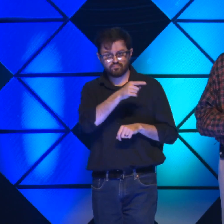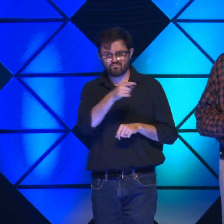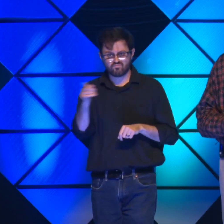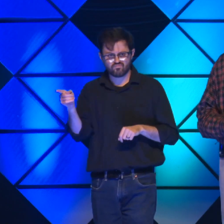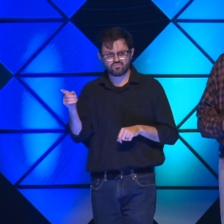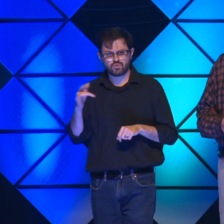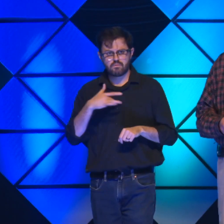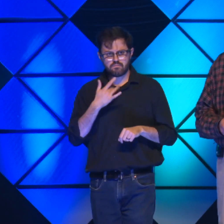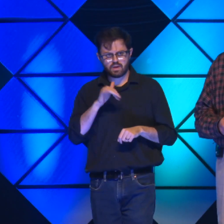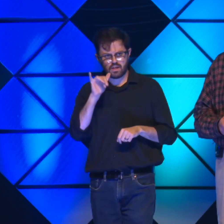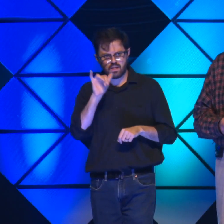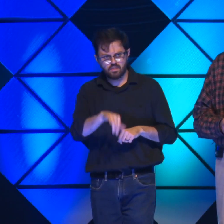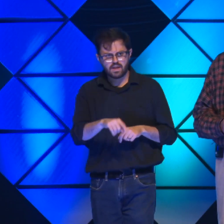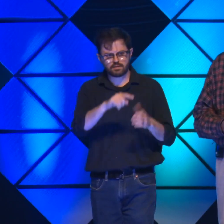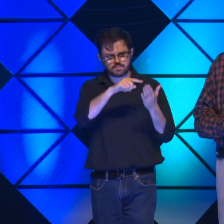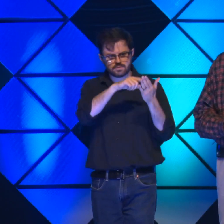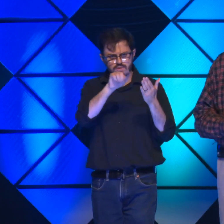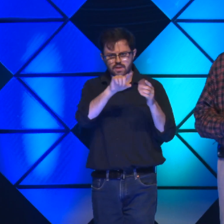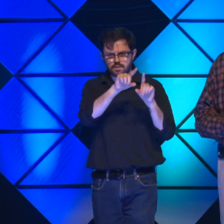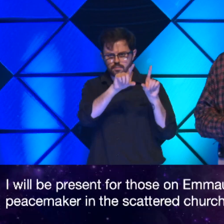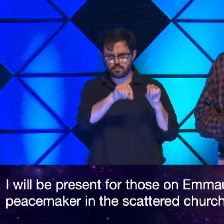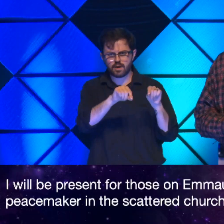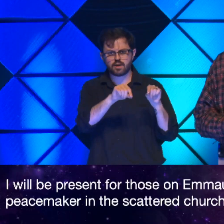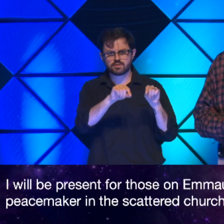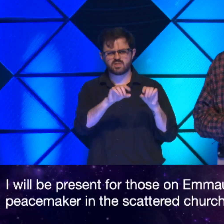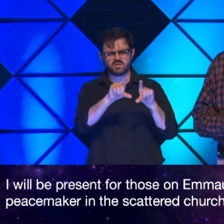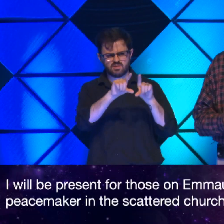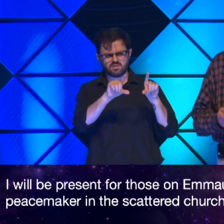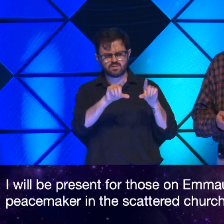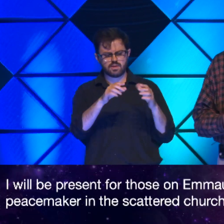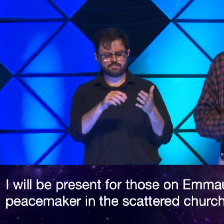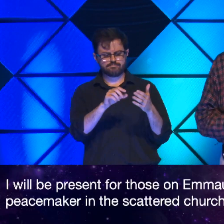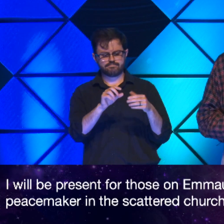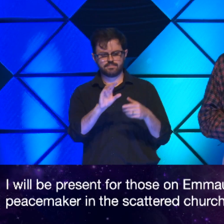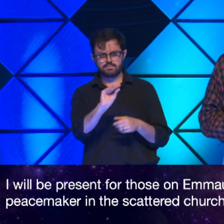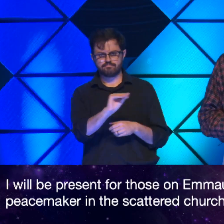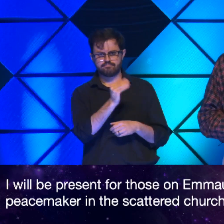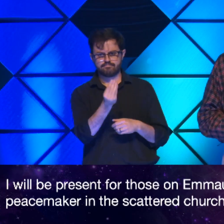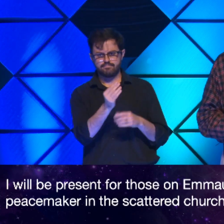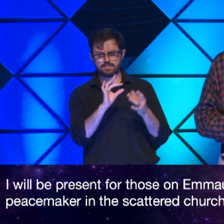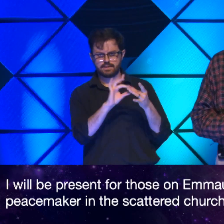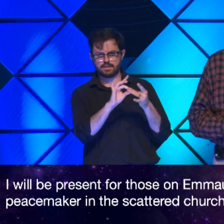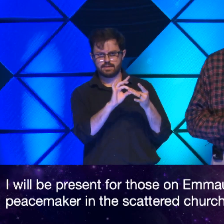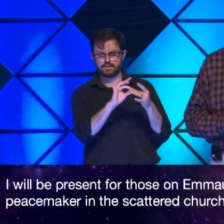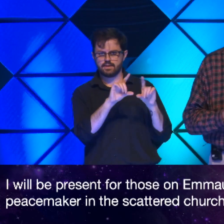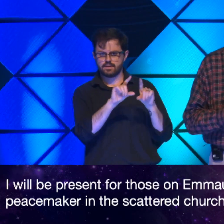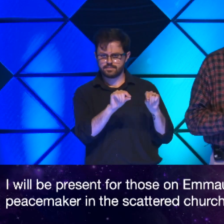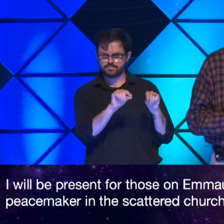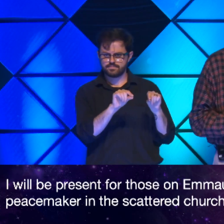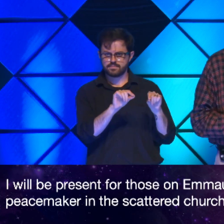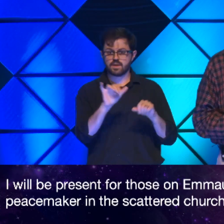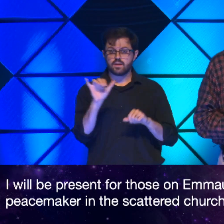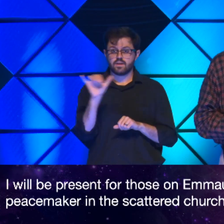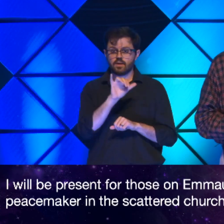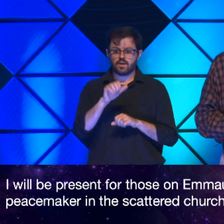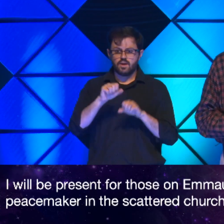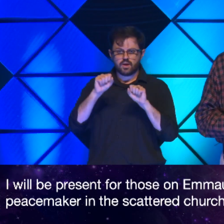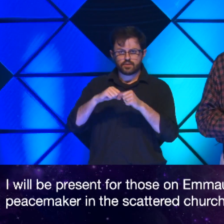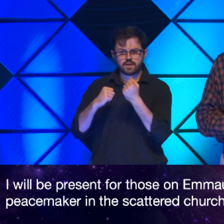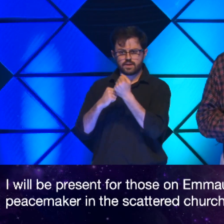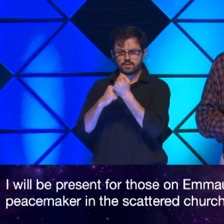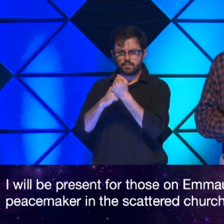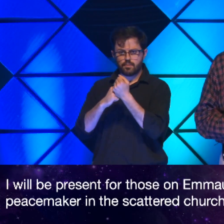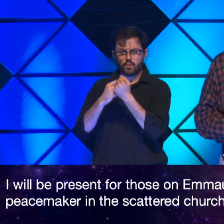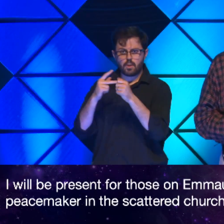on your Connect card to get involved. You can also be present for those on Emmaus Road by being a peacemaker in